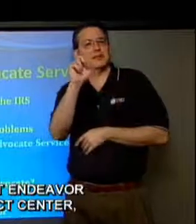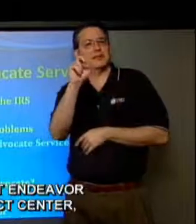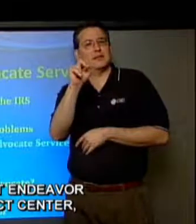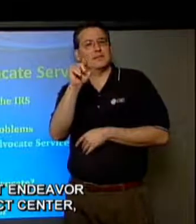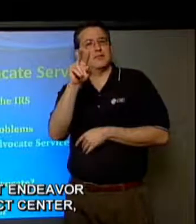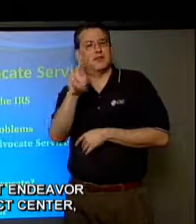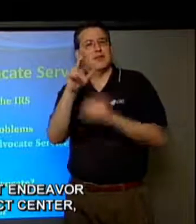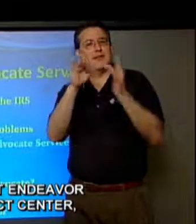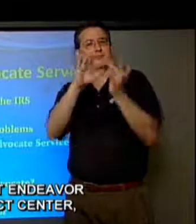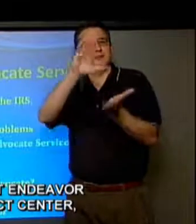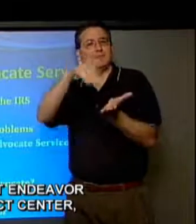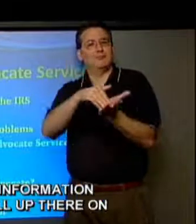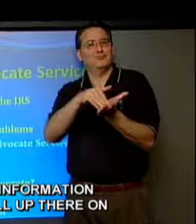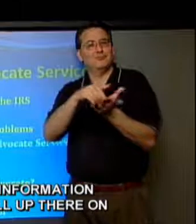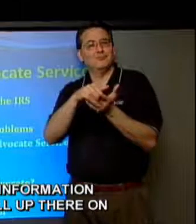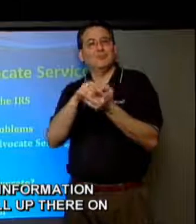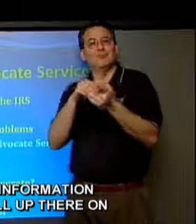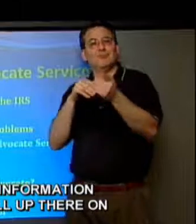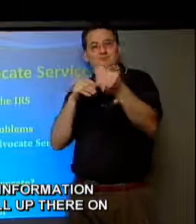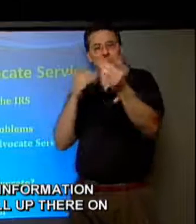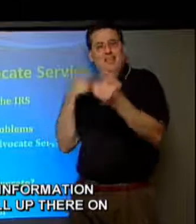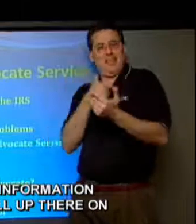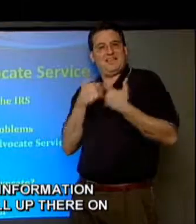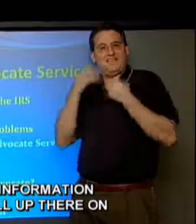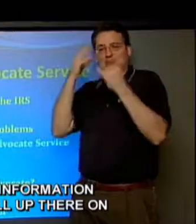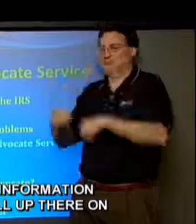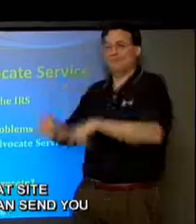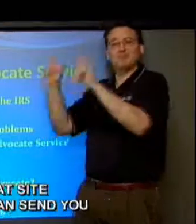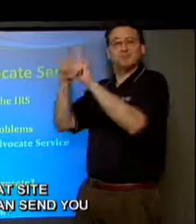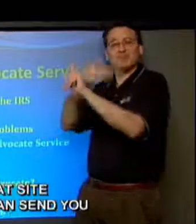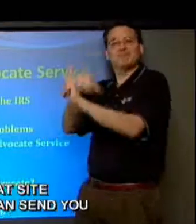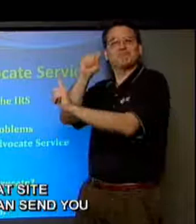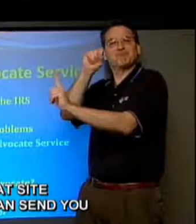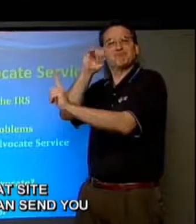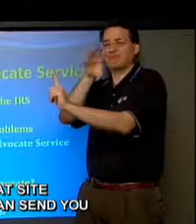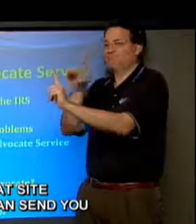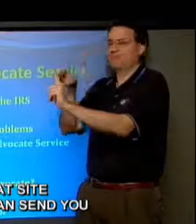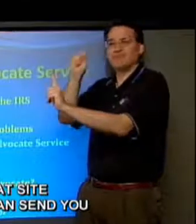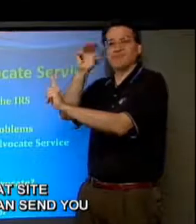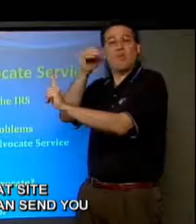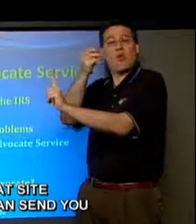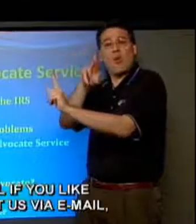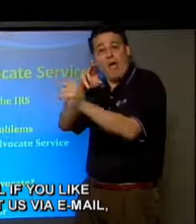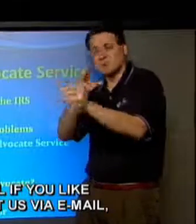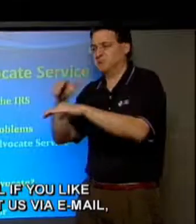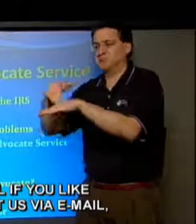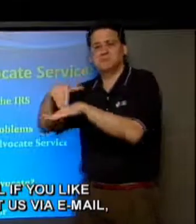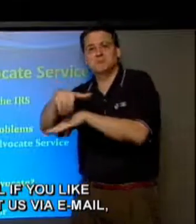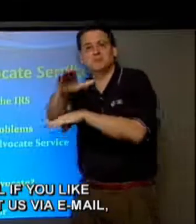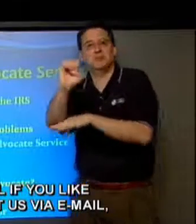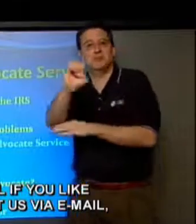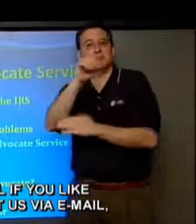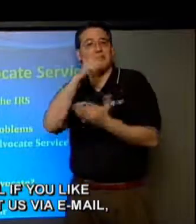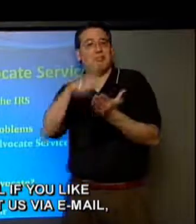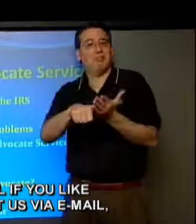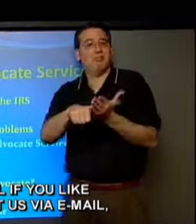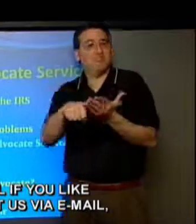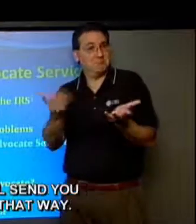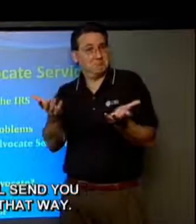Endeavor contact center, and we have information that we can pull up there on that site. Or we can send you an email if you'd like to contact us via email, and we'll